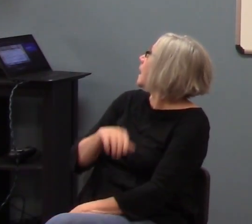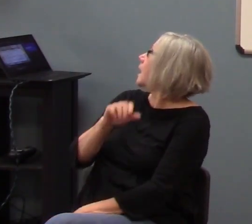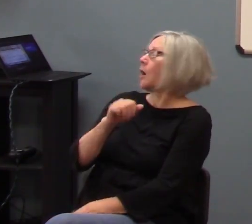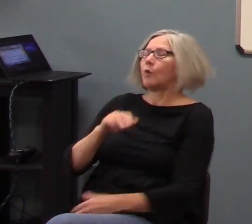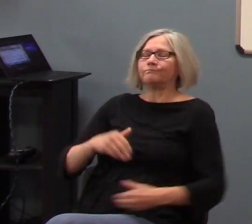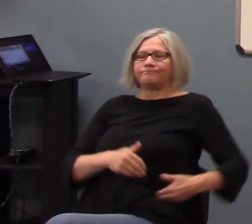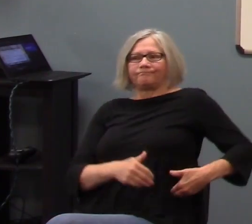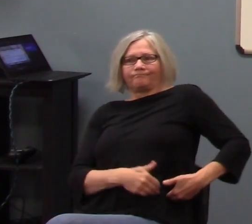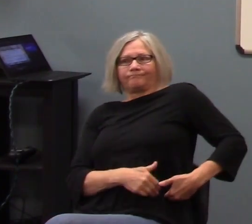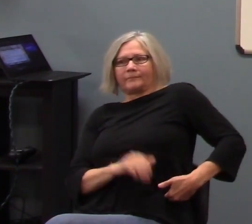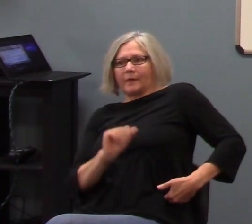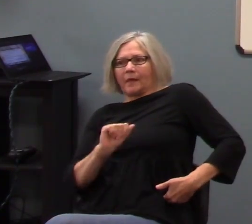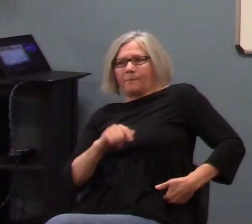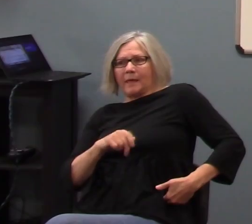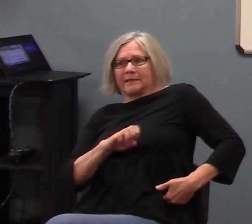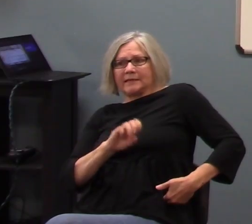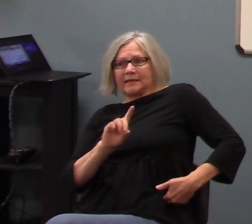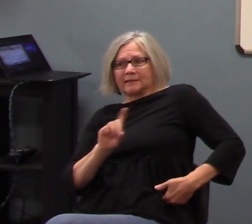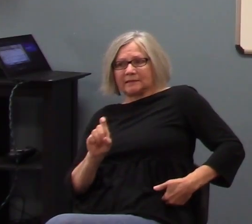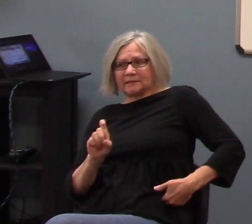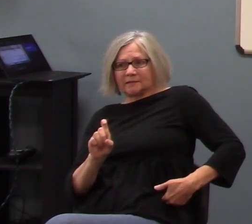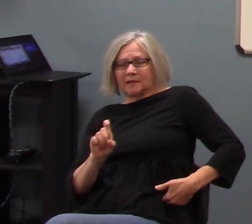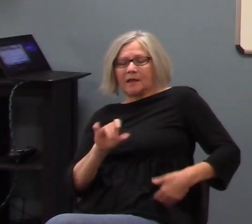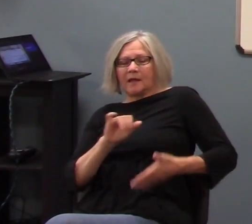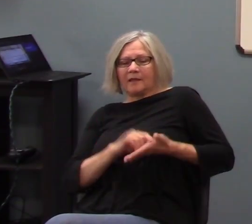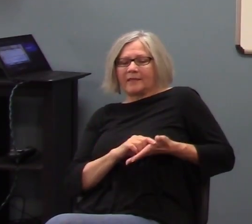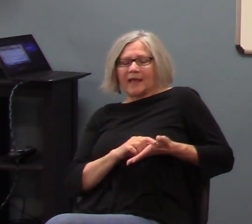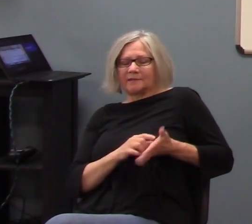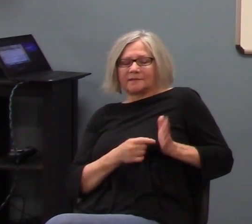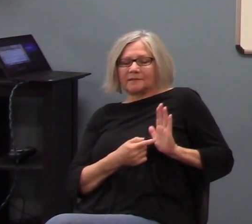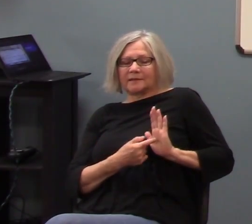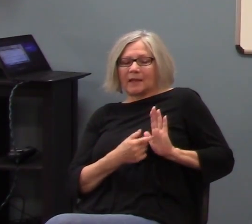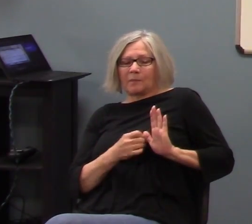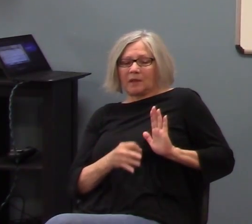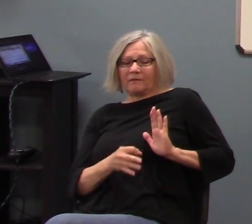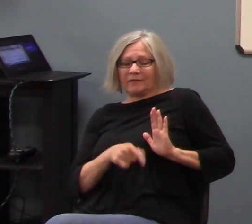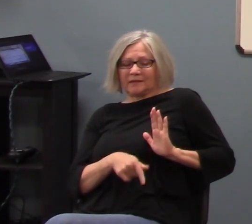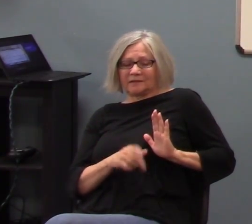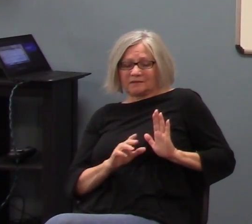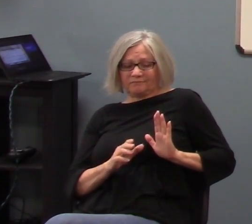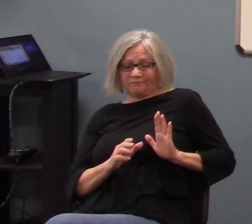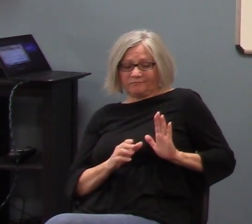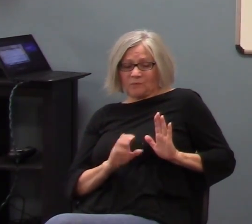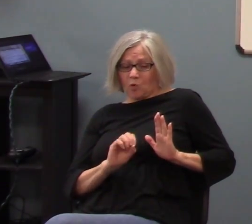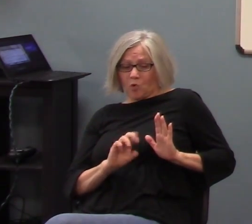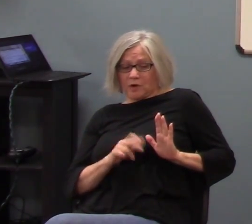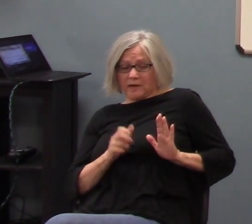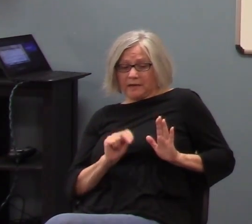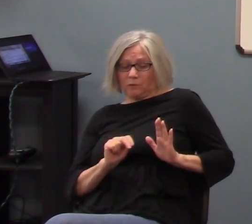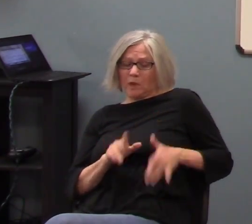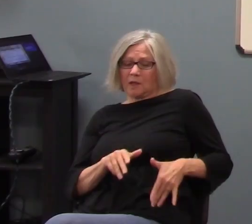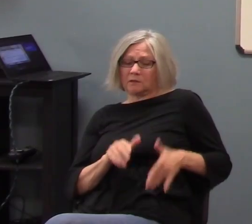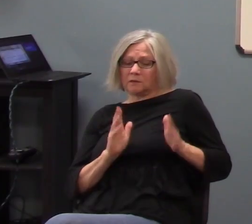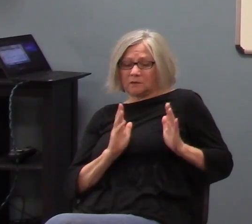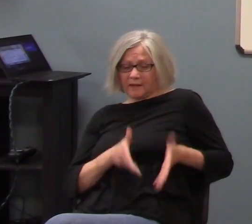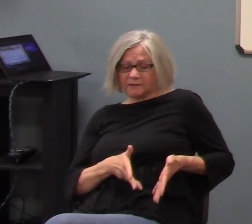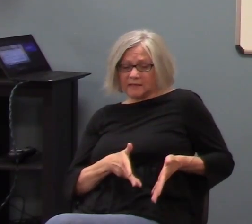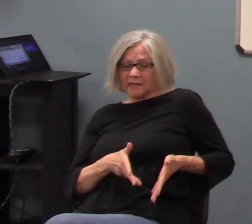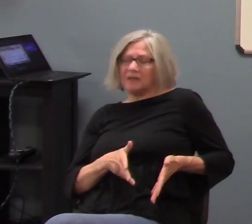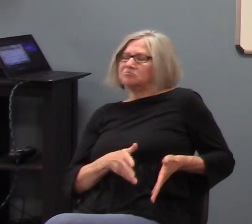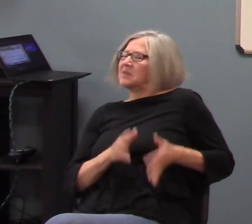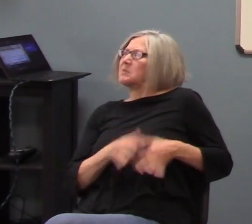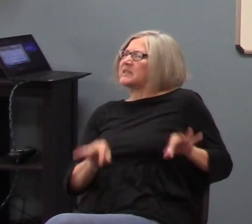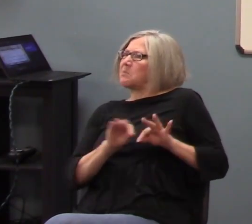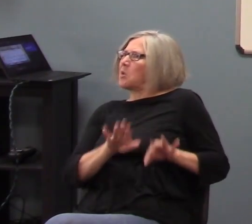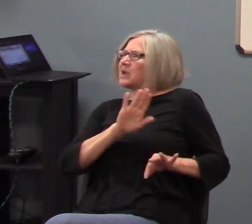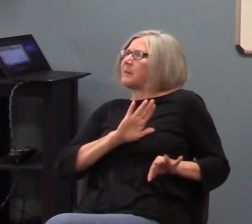often used as an example of evolution as this vestigial organ, we usually say. It was important in the past in some previous organism,